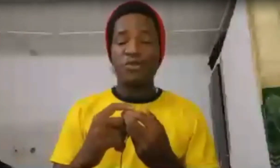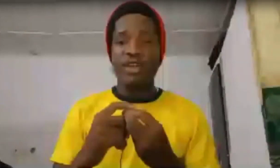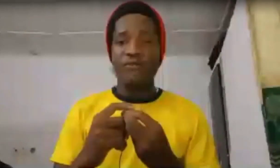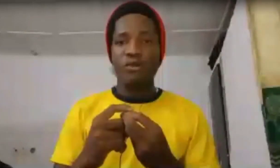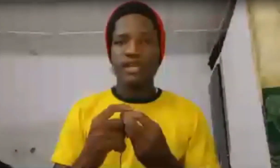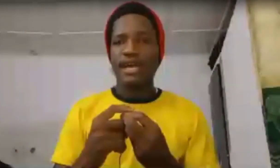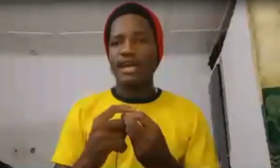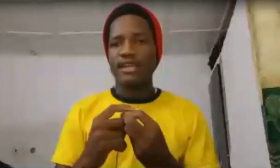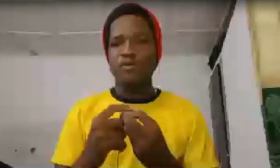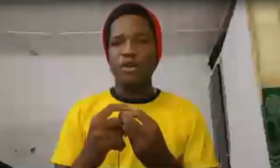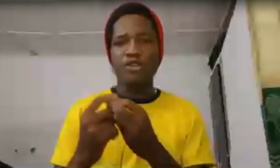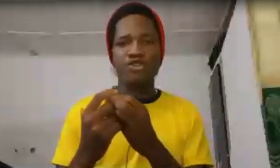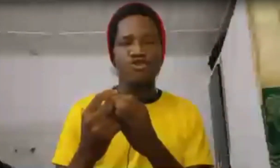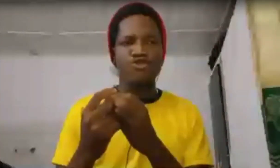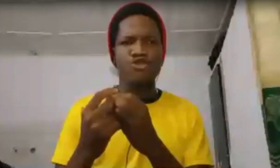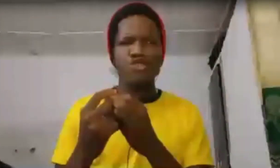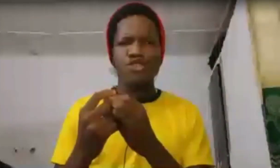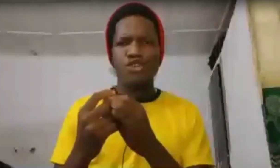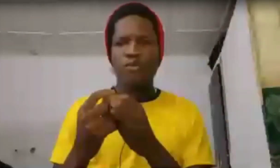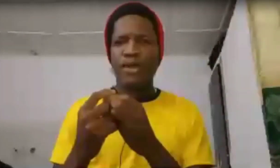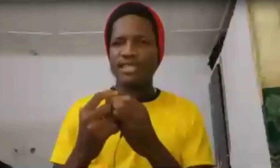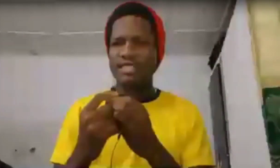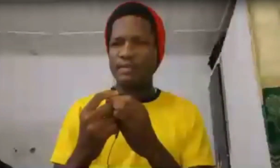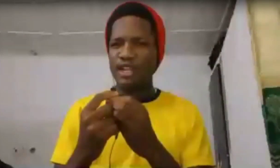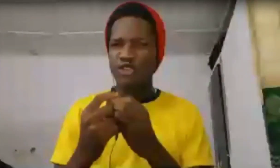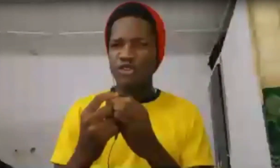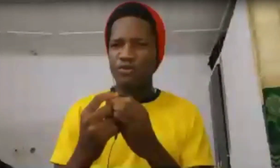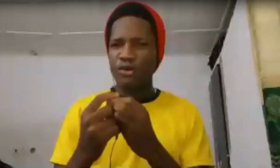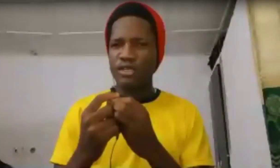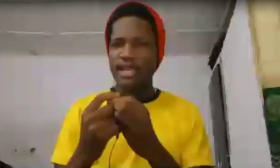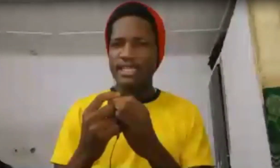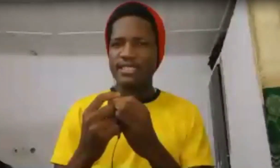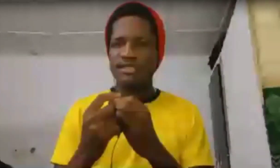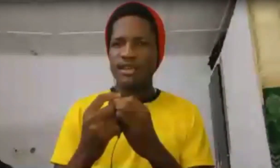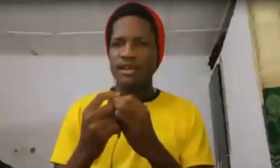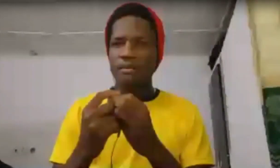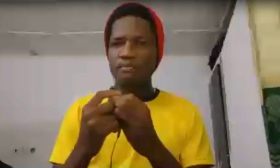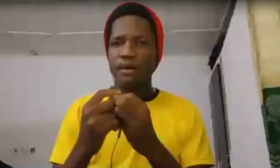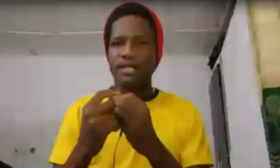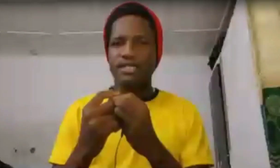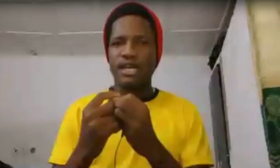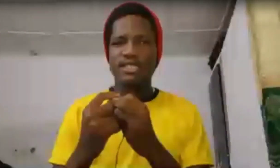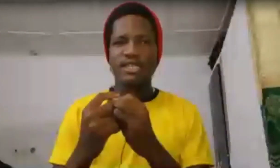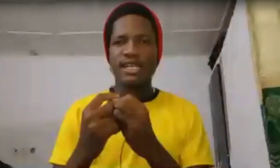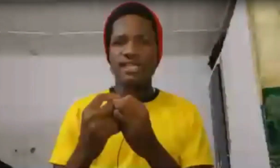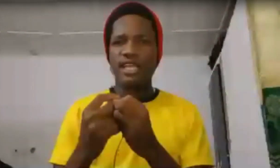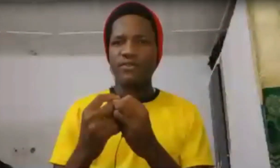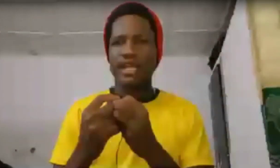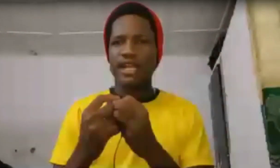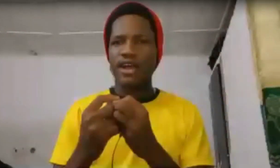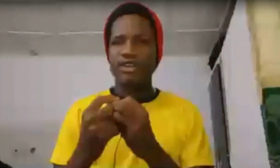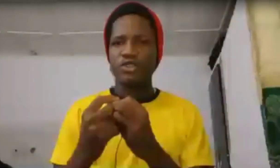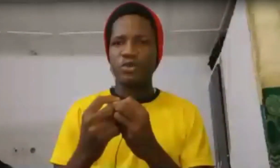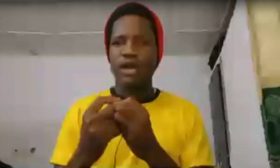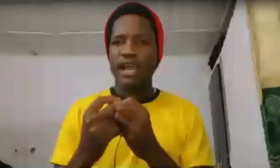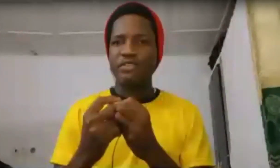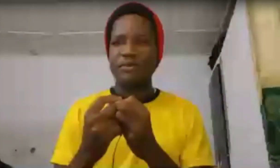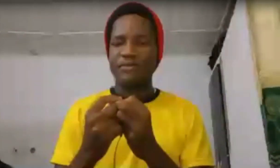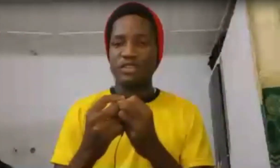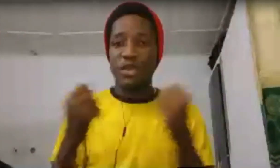to reinforce, and we're going to practice them a little before the next part starts. This class lasts for like an hour, so I have to be fast. We